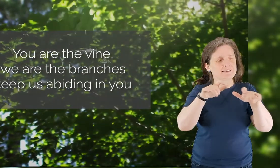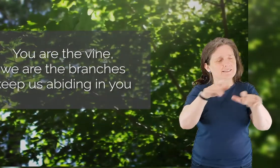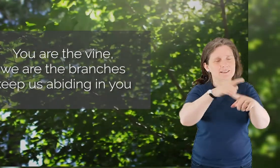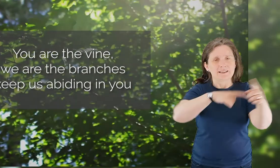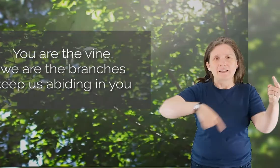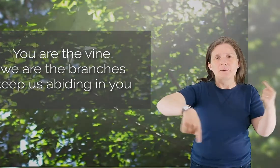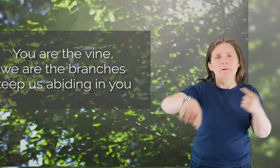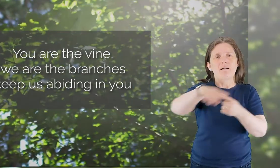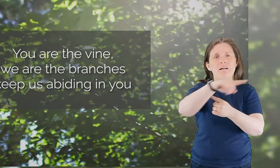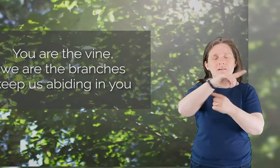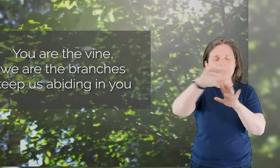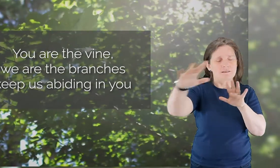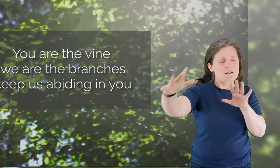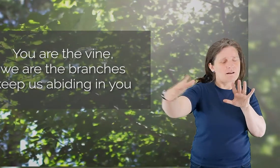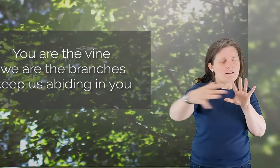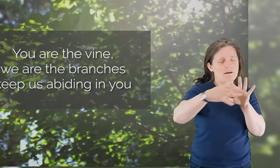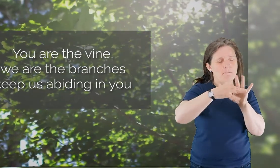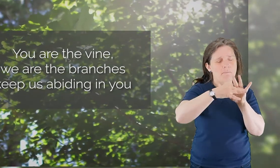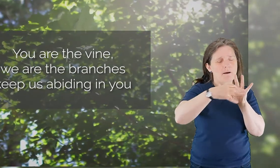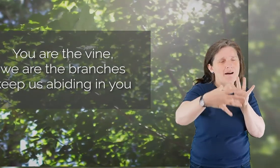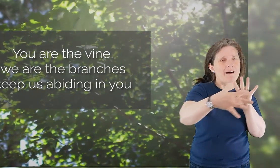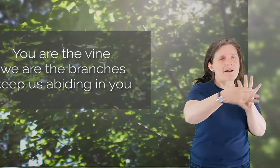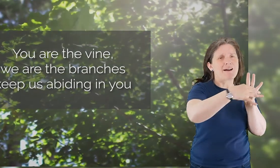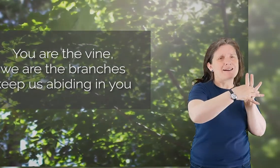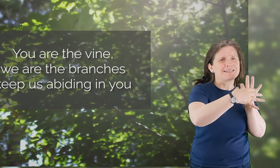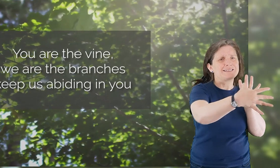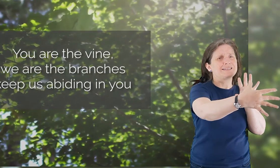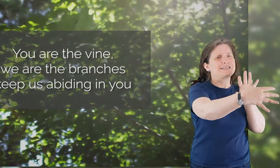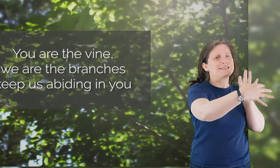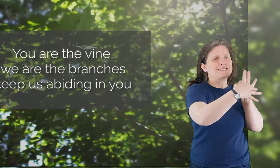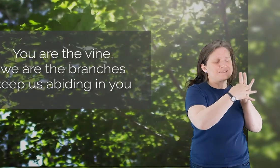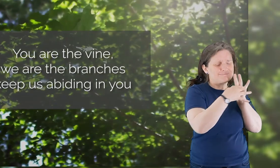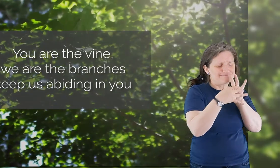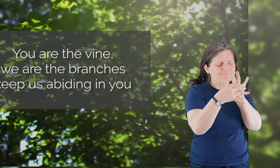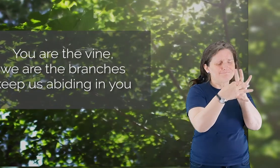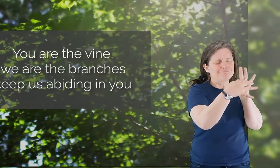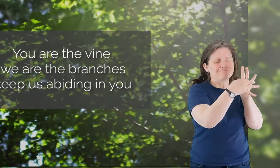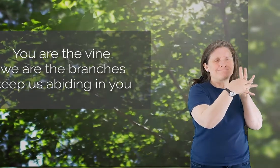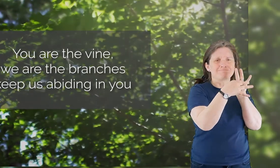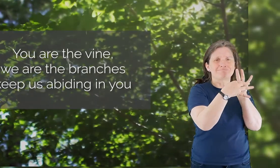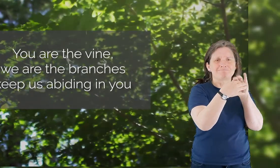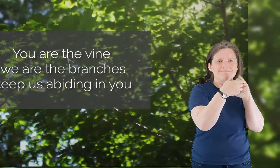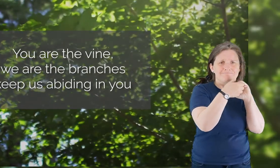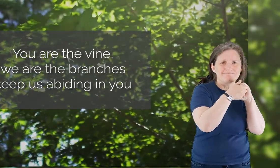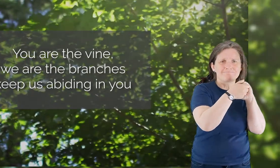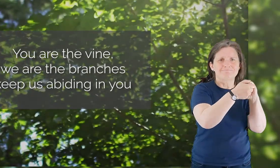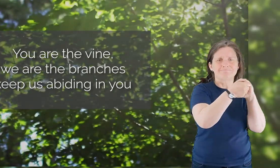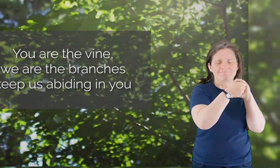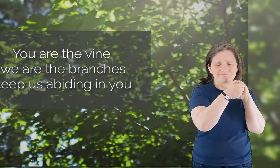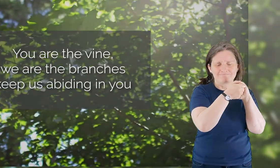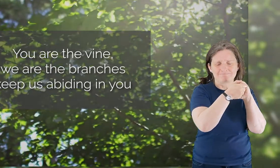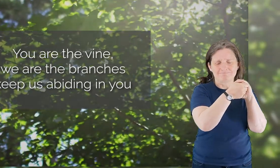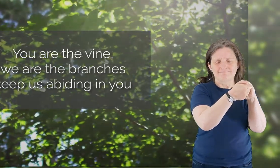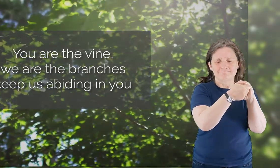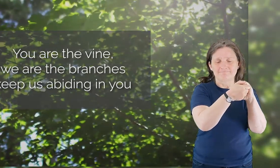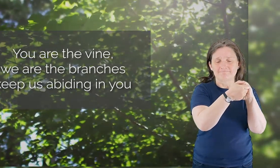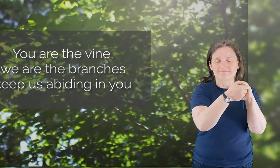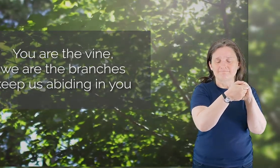branches, keep us abiding in you.